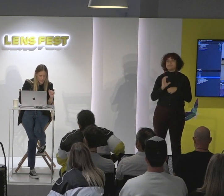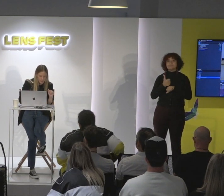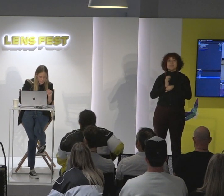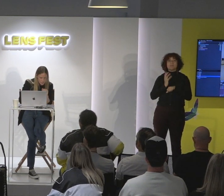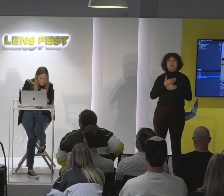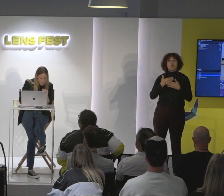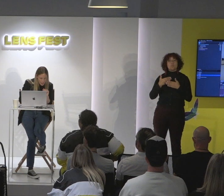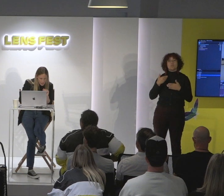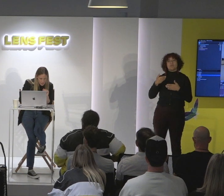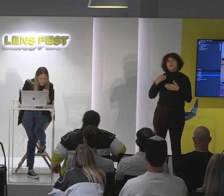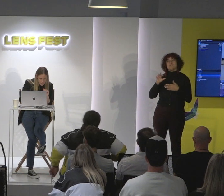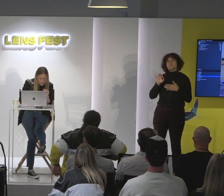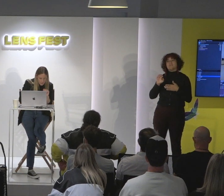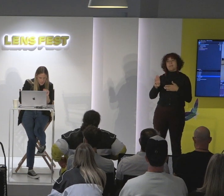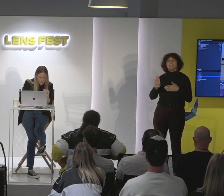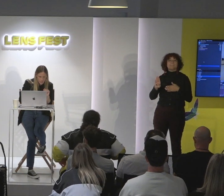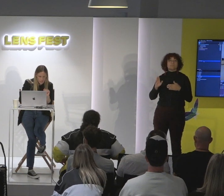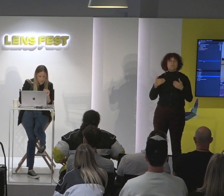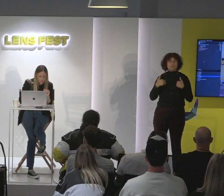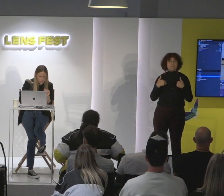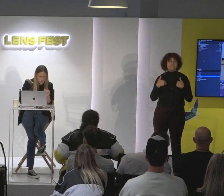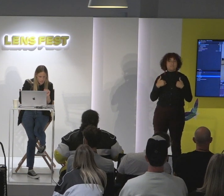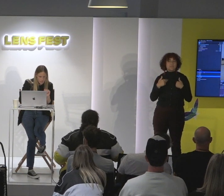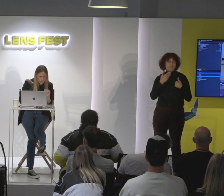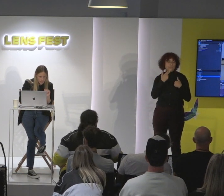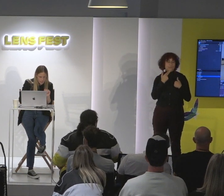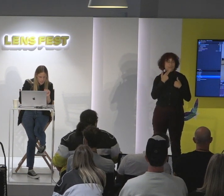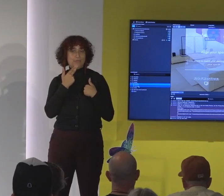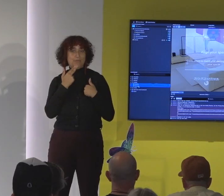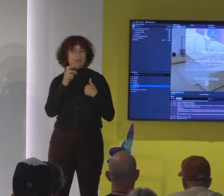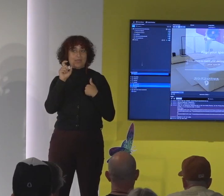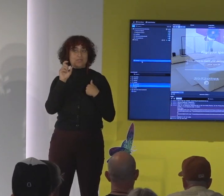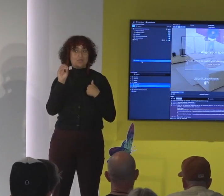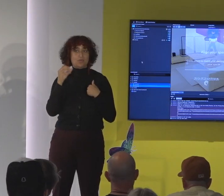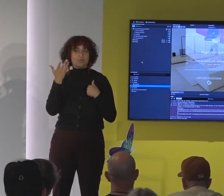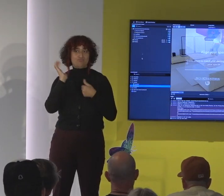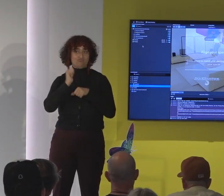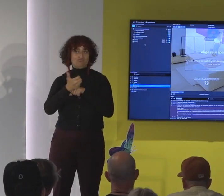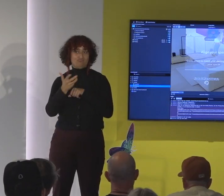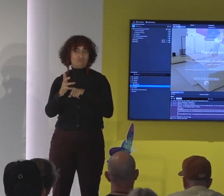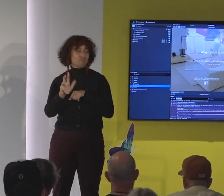our prefabs. So I have these cute little X's and O's.